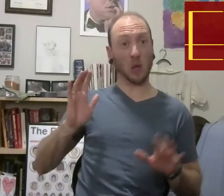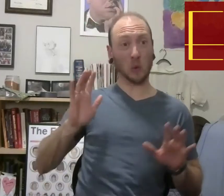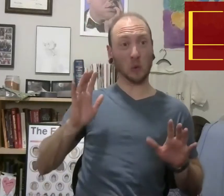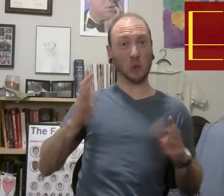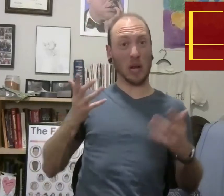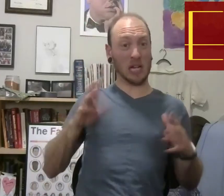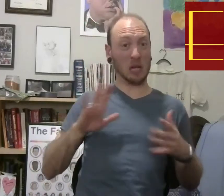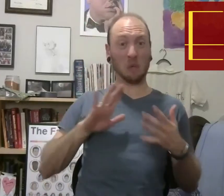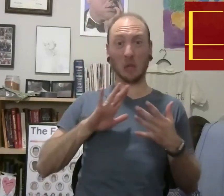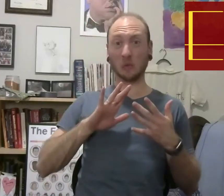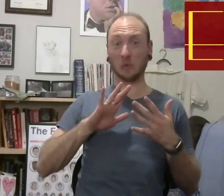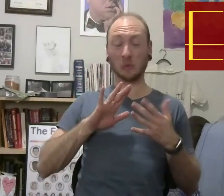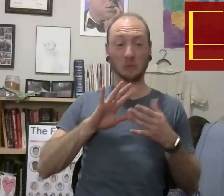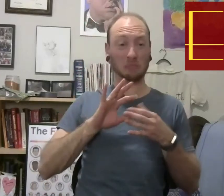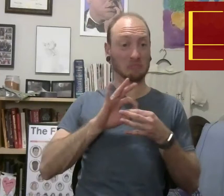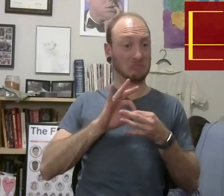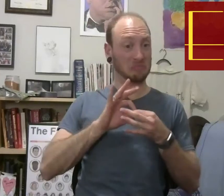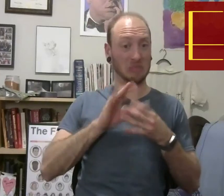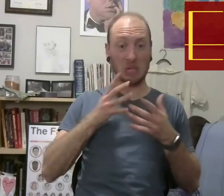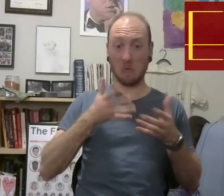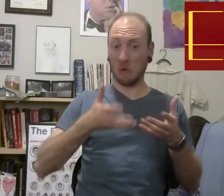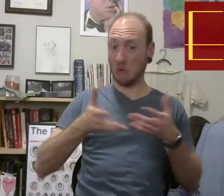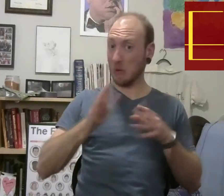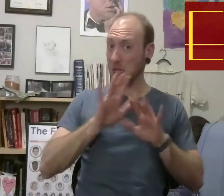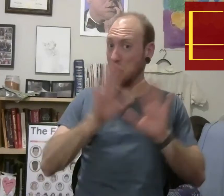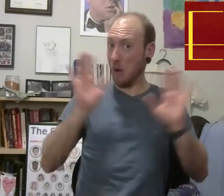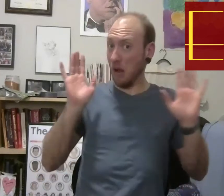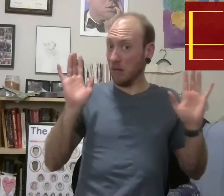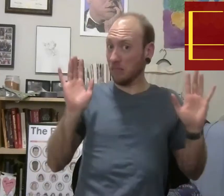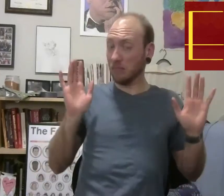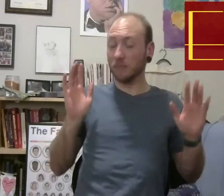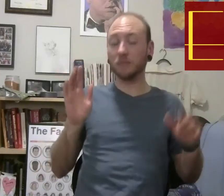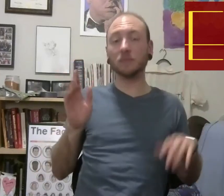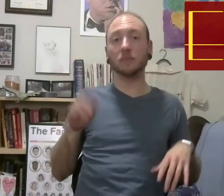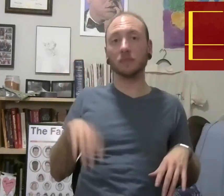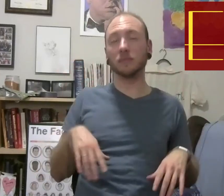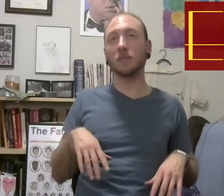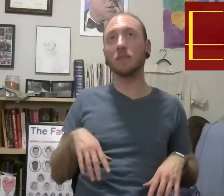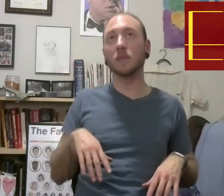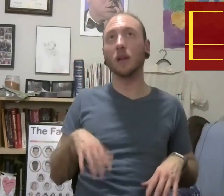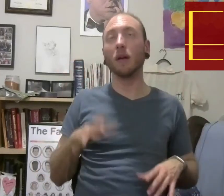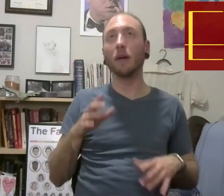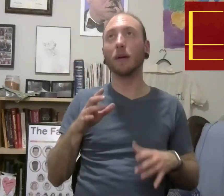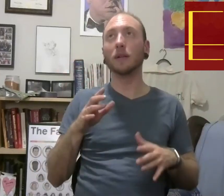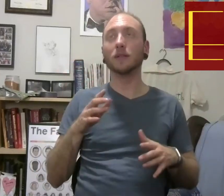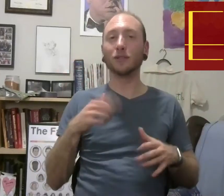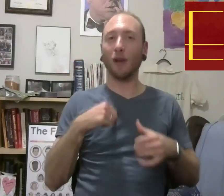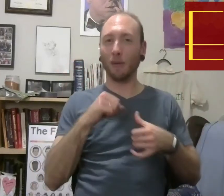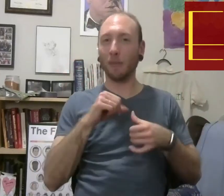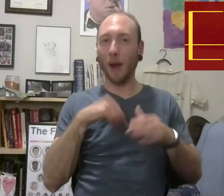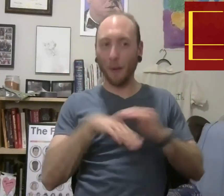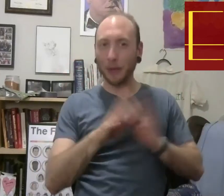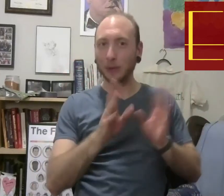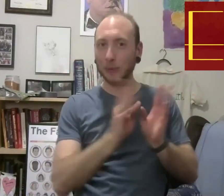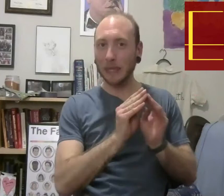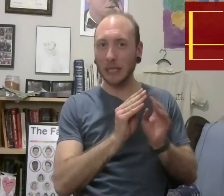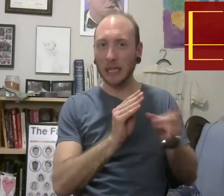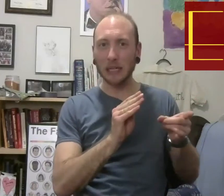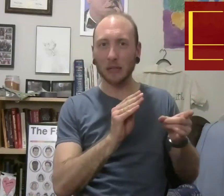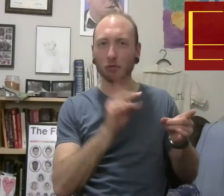with anyone. And there was like this whole mix of people in the meeting, like a lot of older people and some people kind of